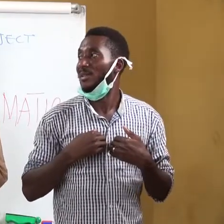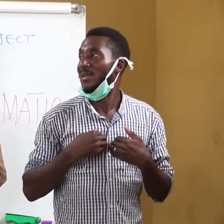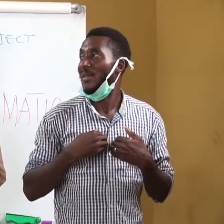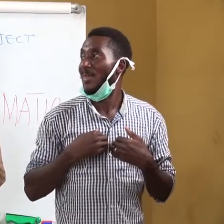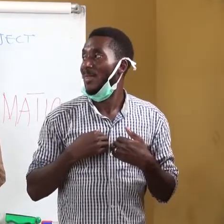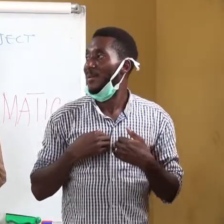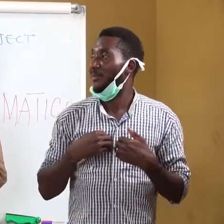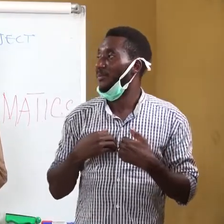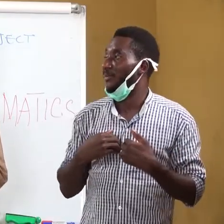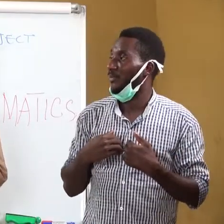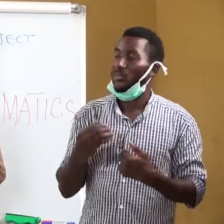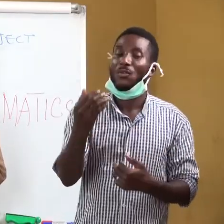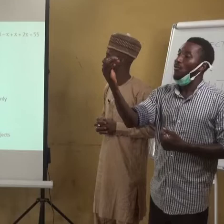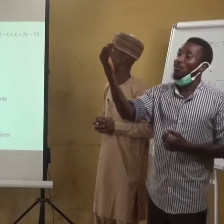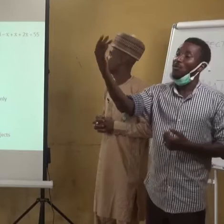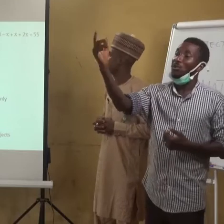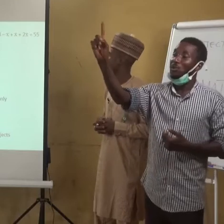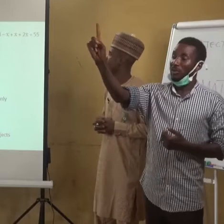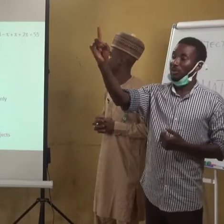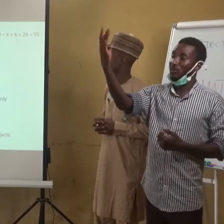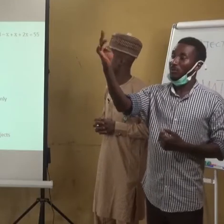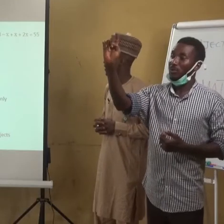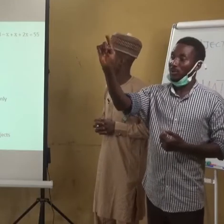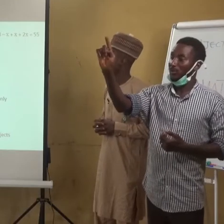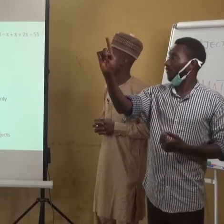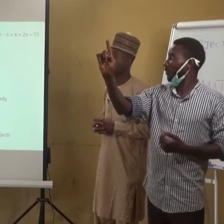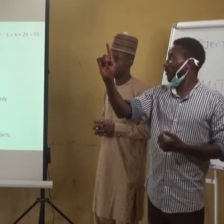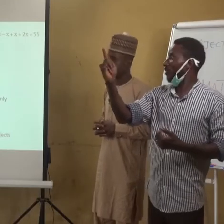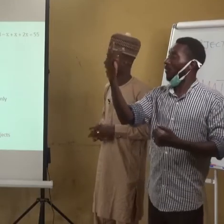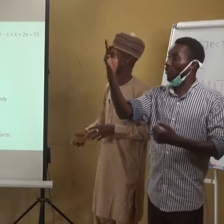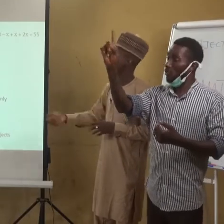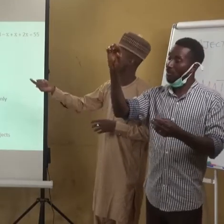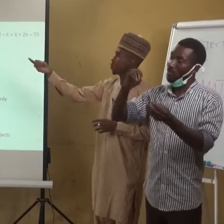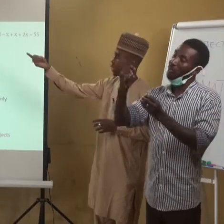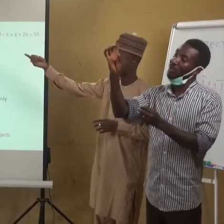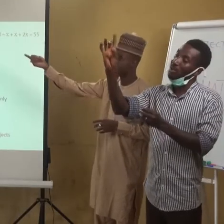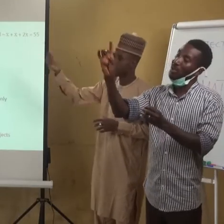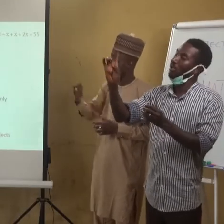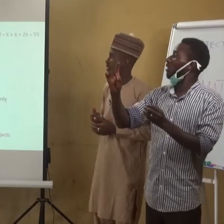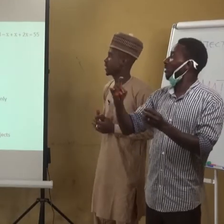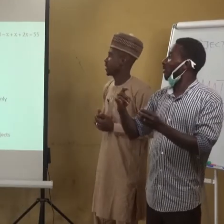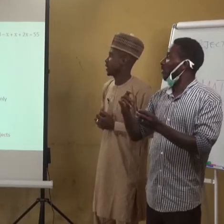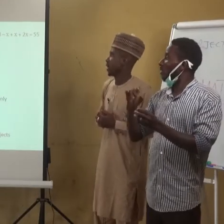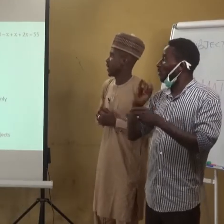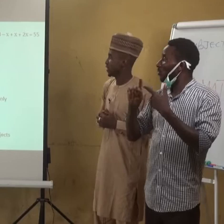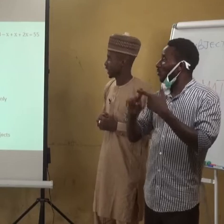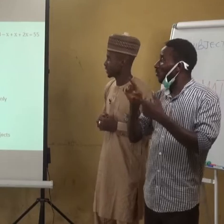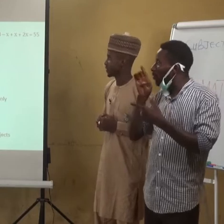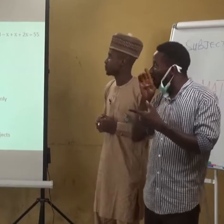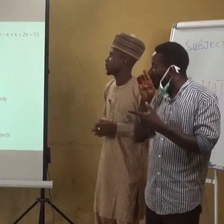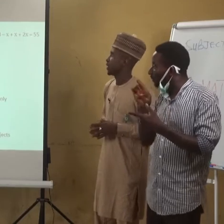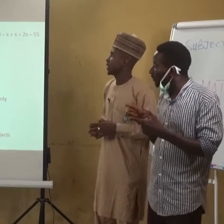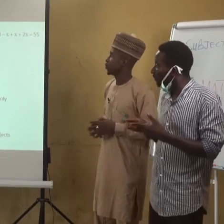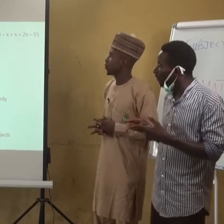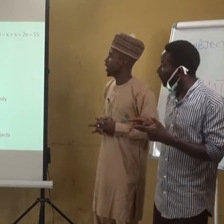36 plus 5, we have 41. 41 plus 8, we have 49. That is how we obtain 49 at the second